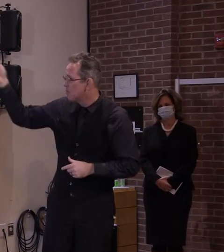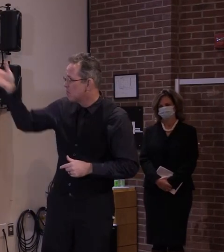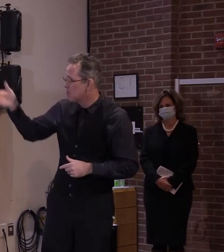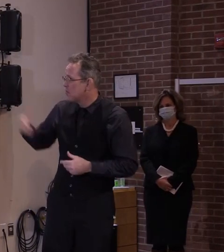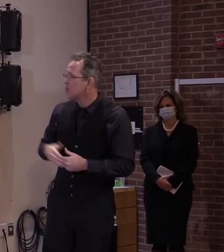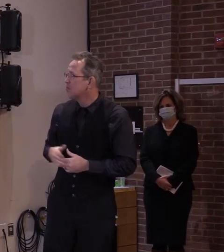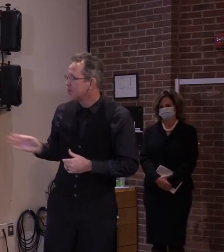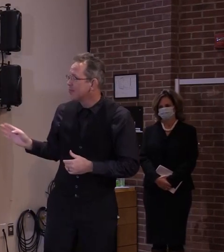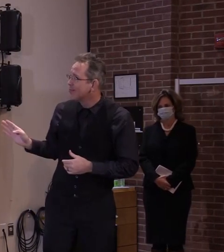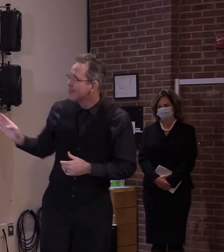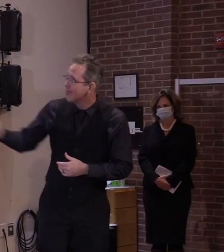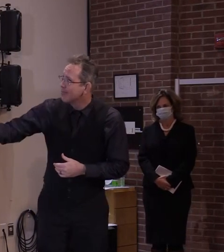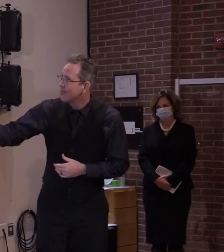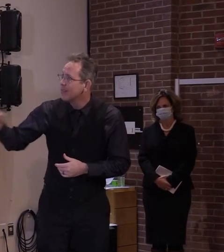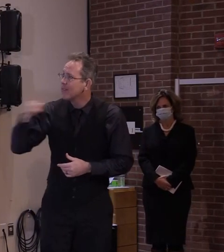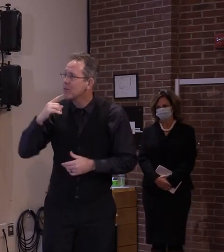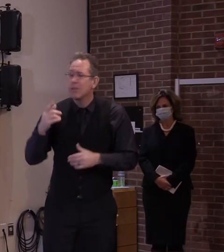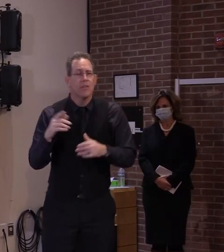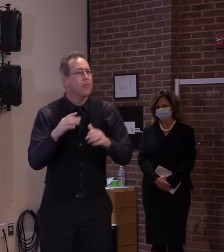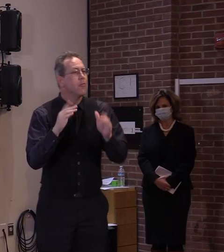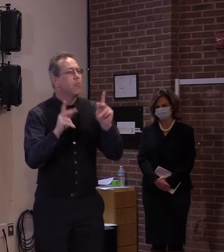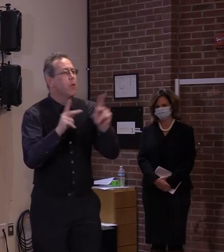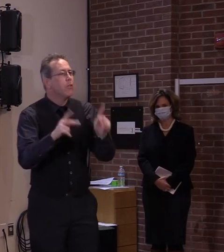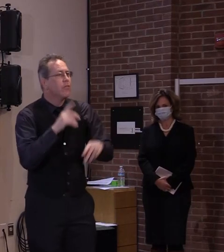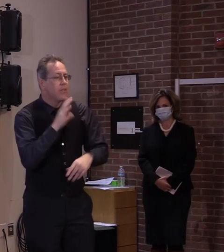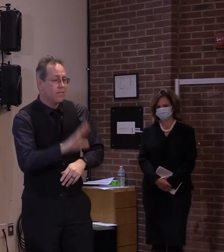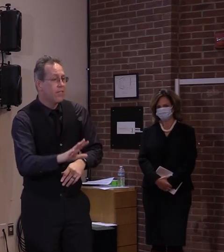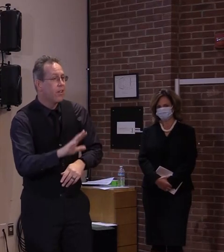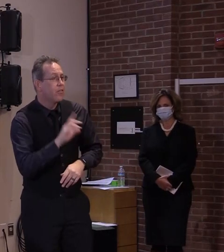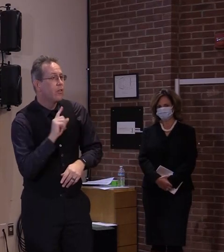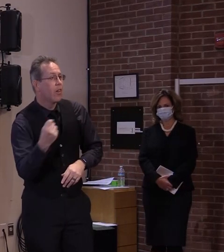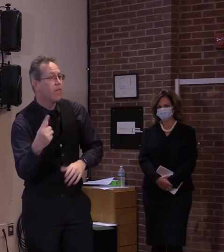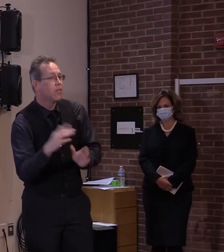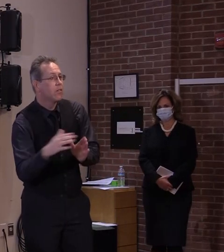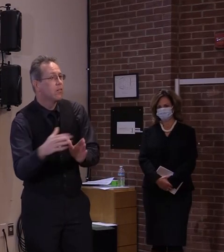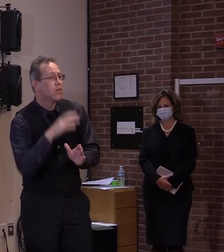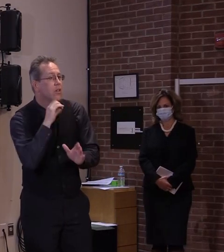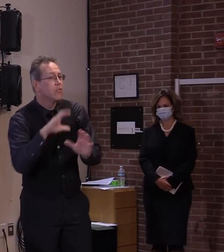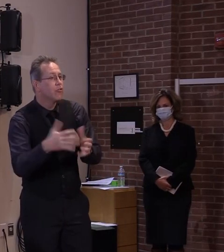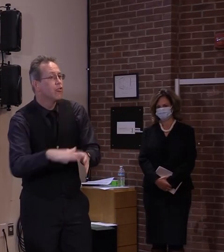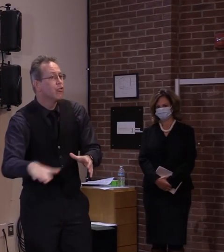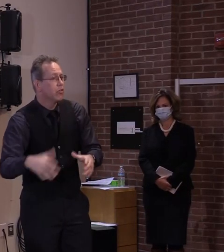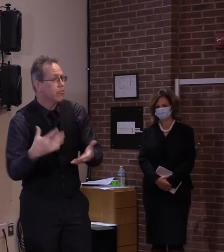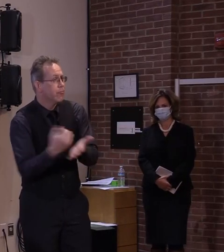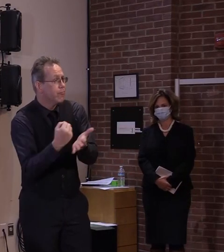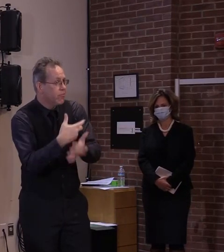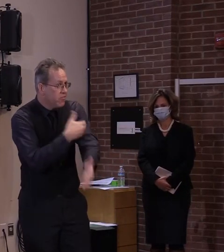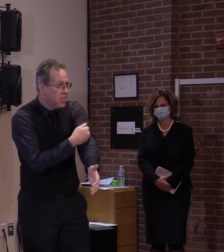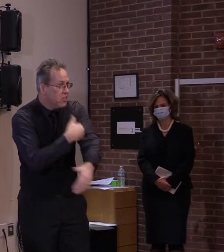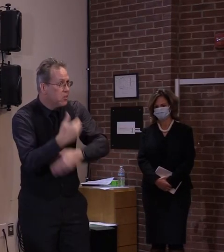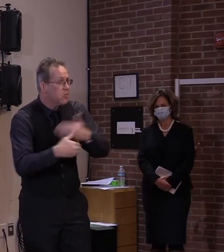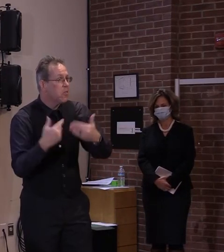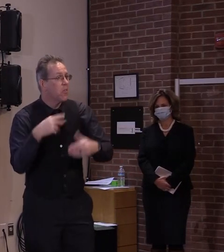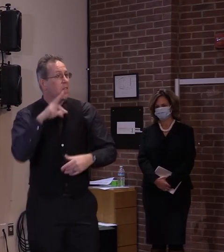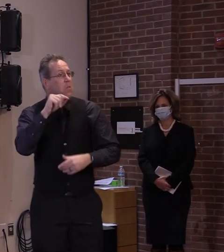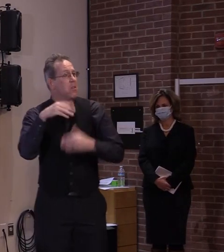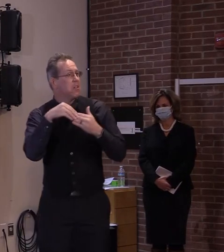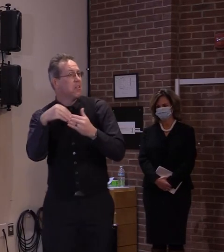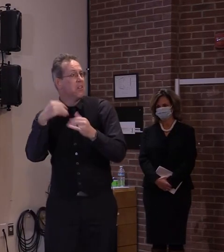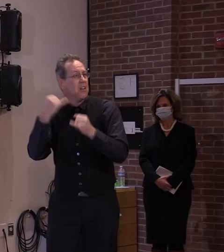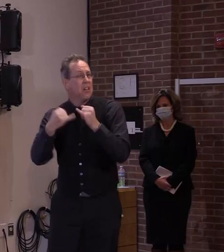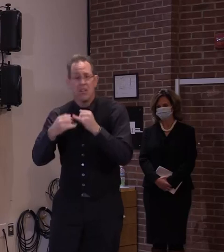is the most recently opened for vaccination. Those numbers continue to go up with about 53% with one dose